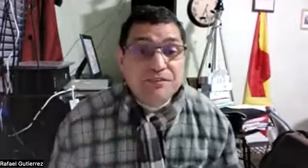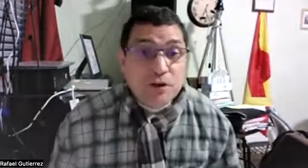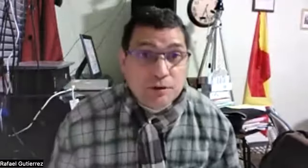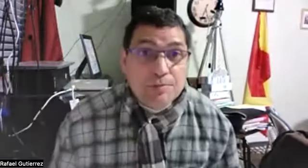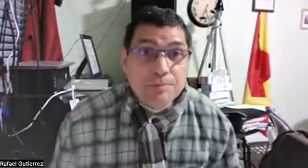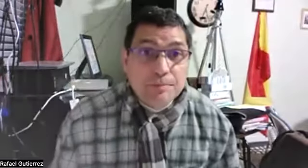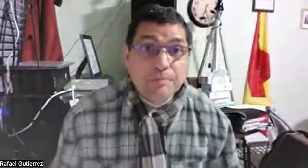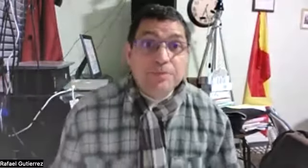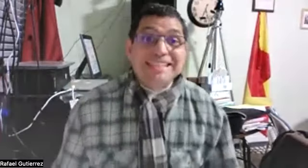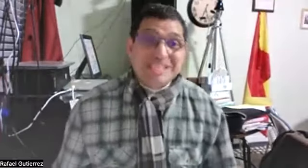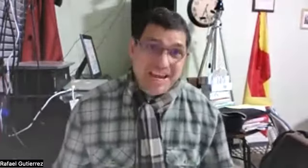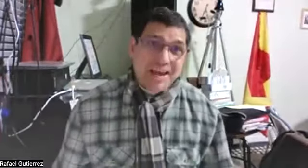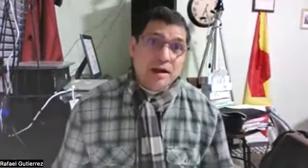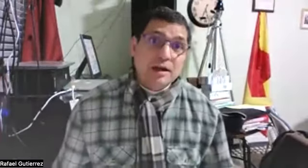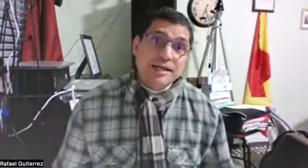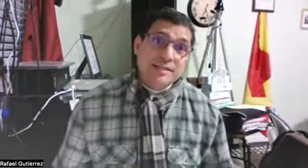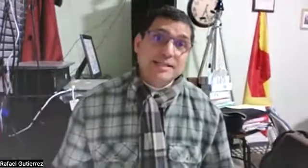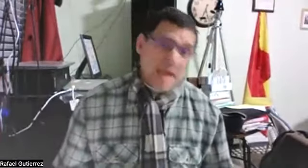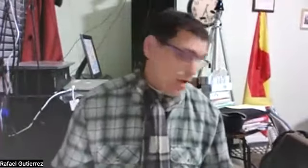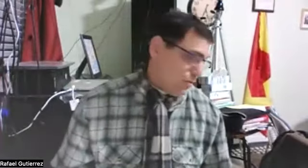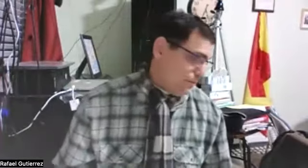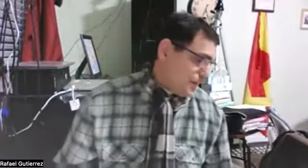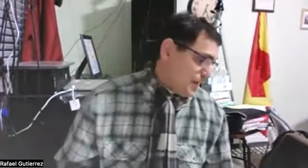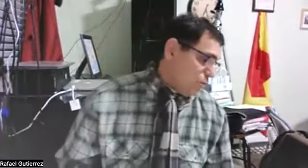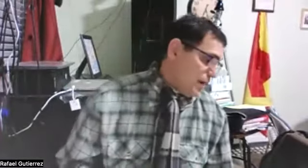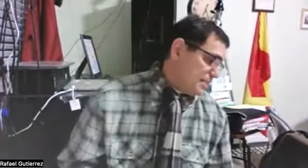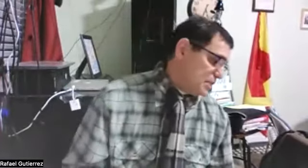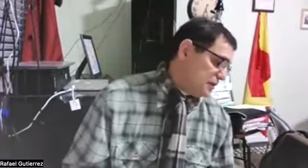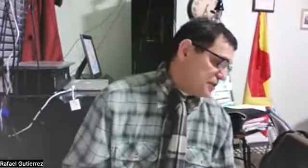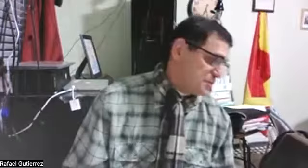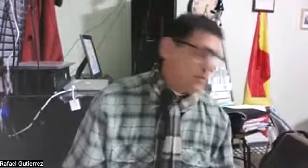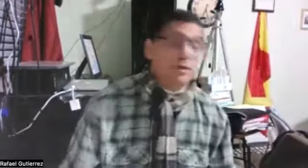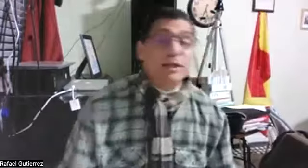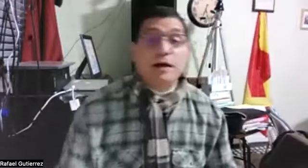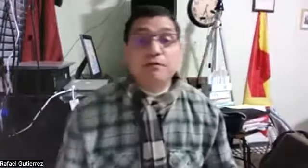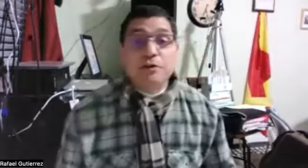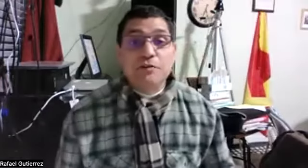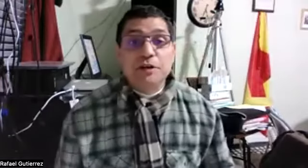verb. Chair is a noun. What is the difference between a verb and a